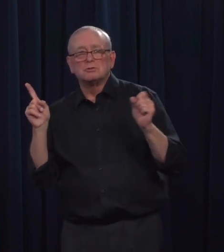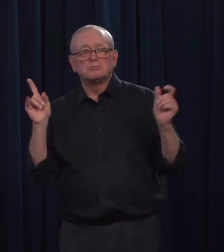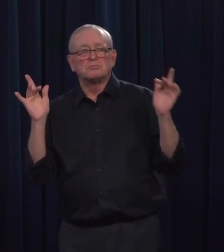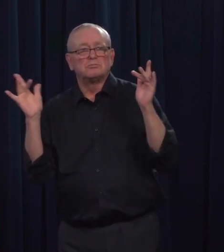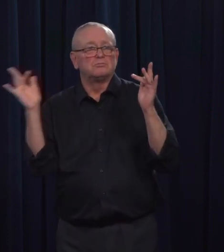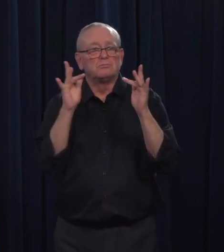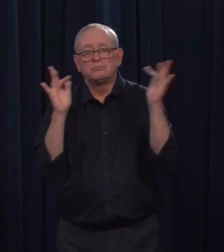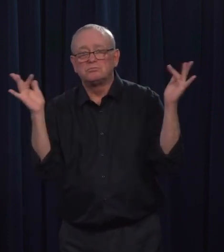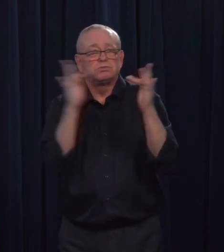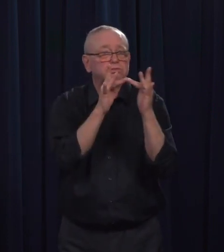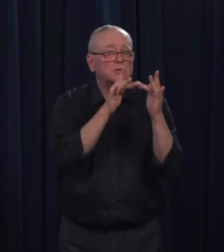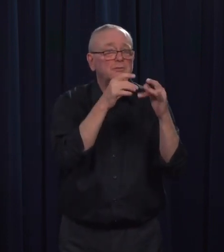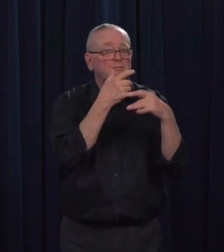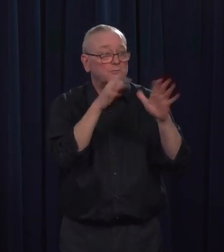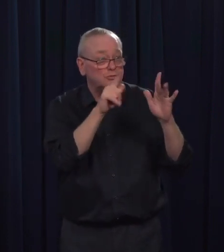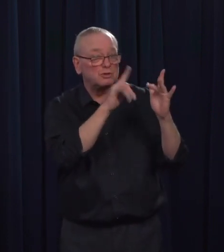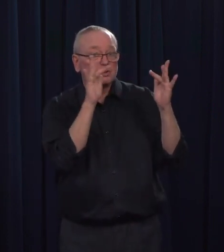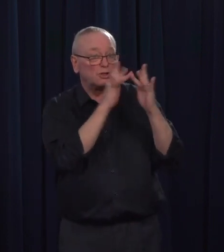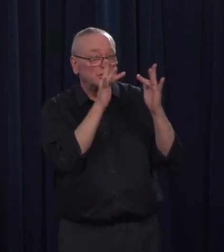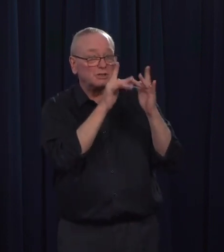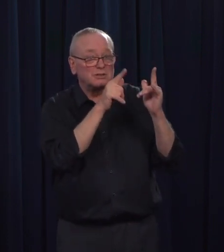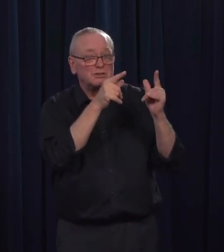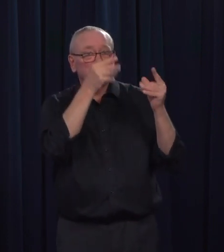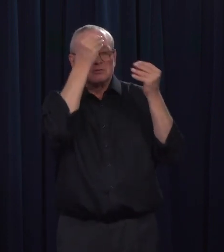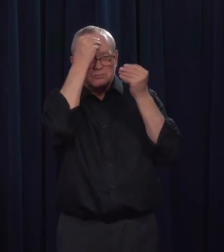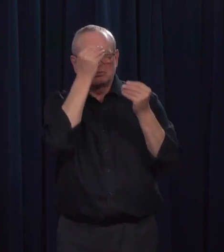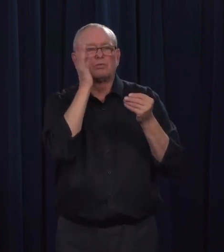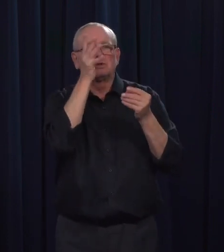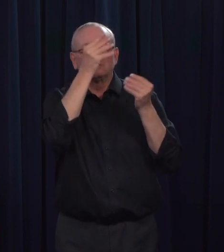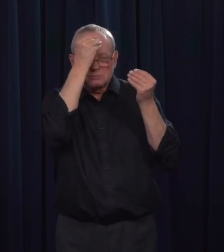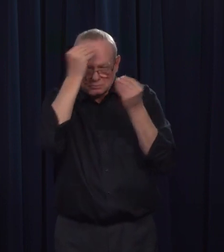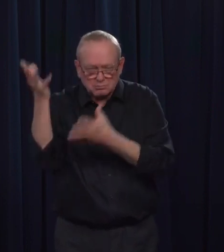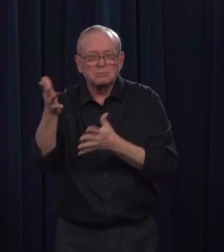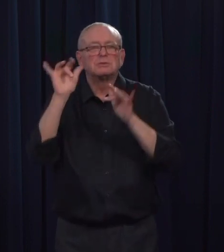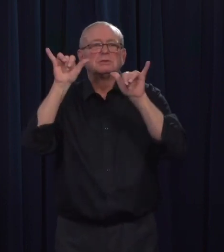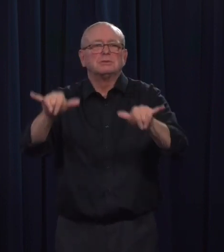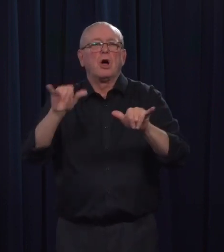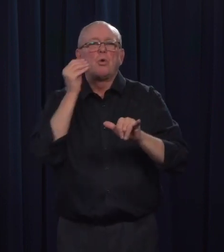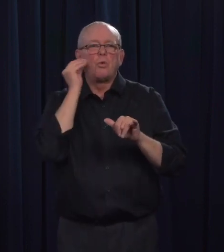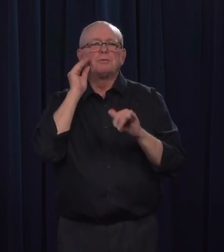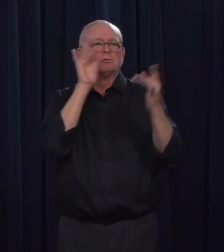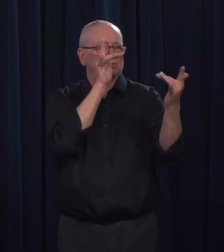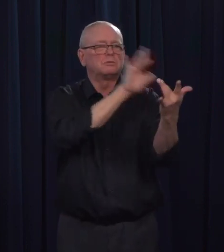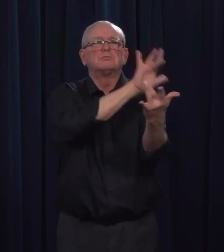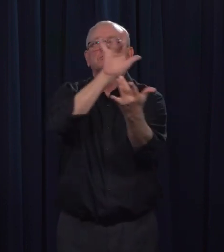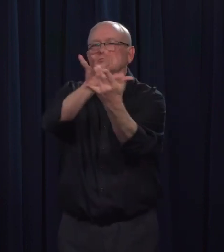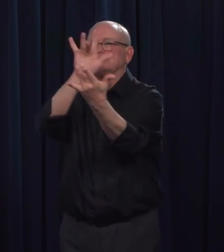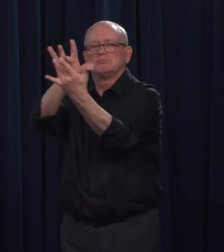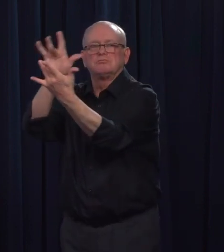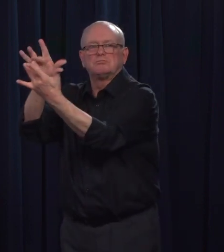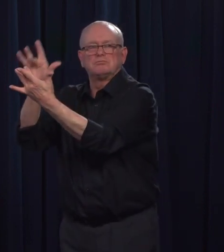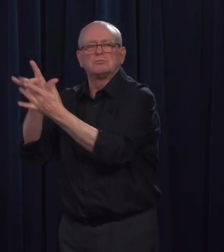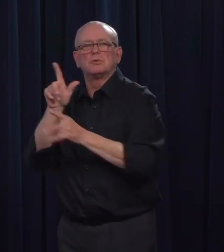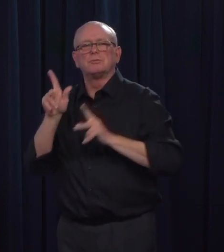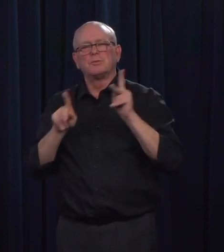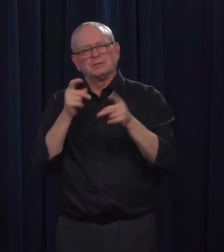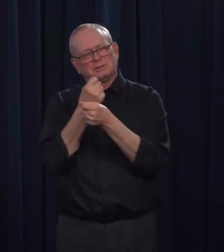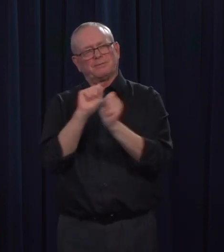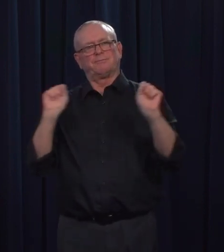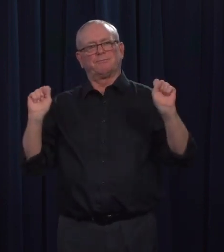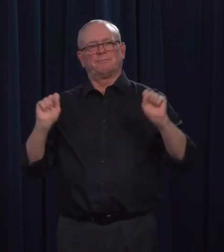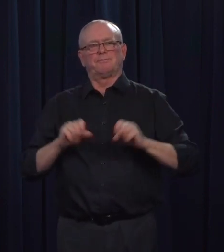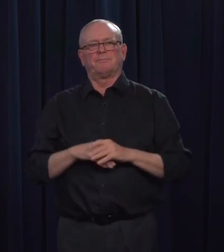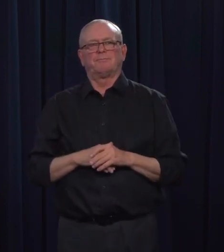to self-isolate. Alberta Health Services continues to make great strides to ensure our health system is resourced and ready